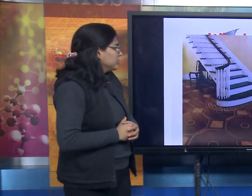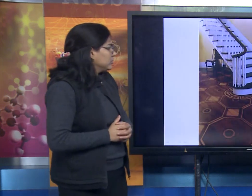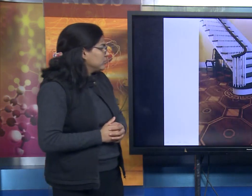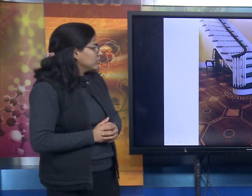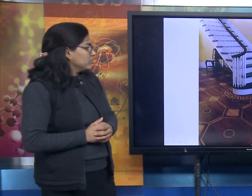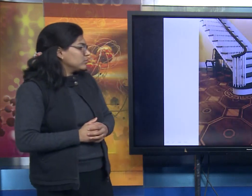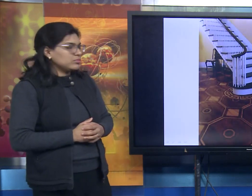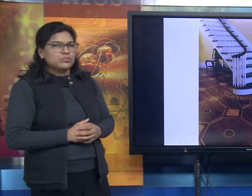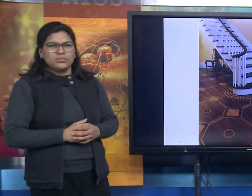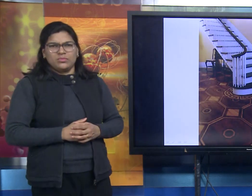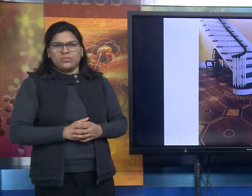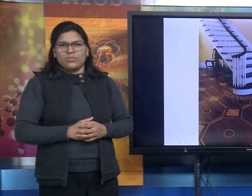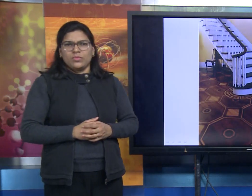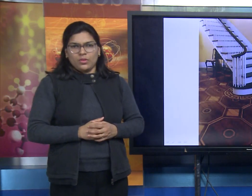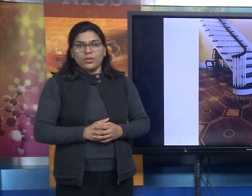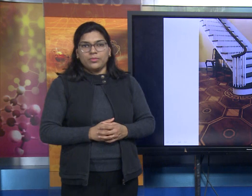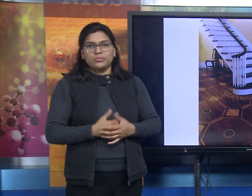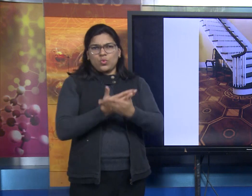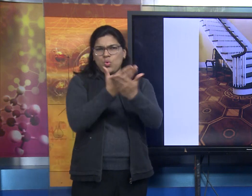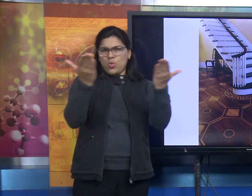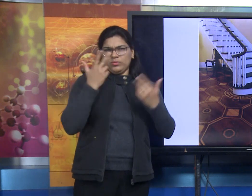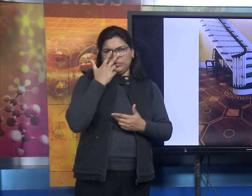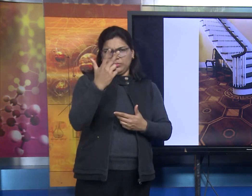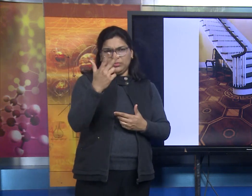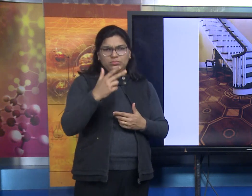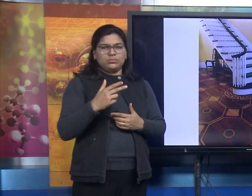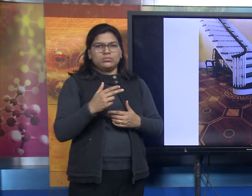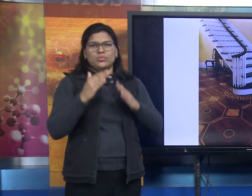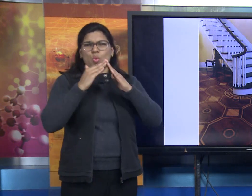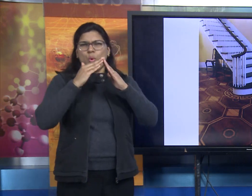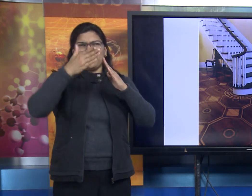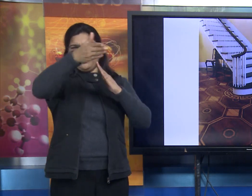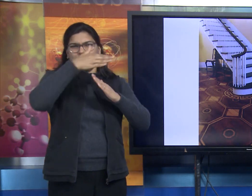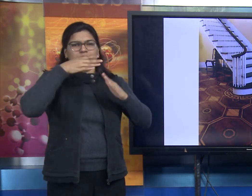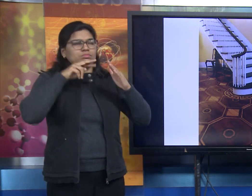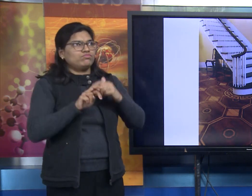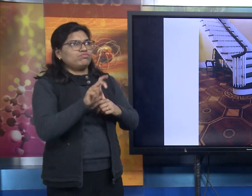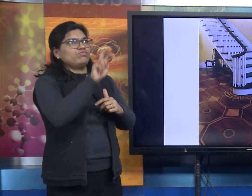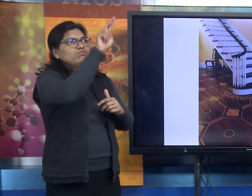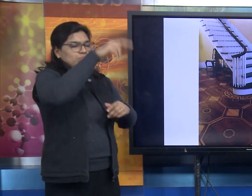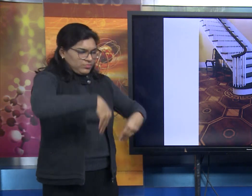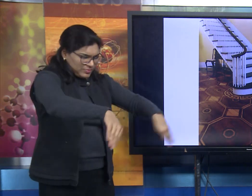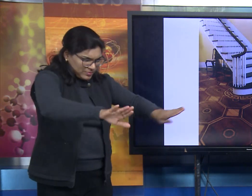move further. Now see this image. You all must have seen in home